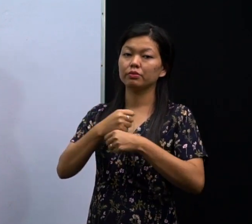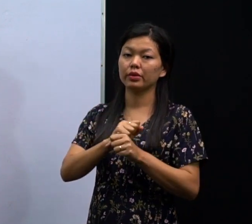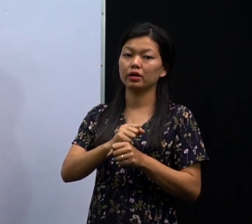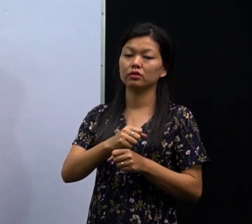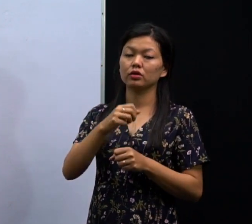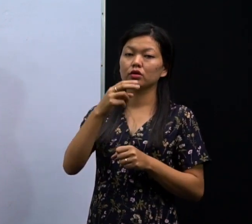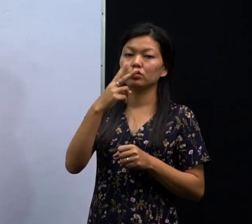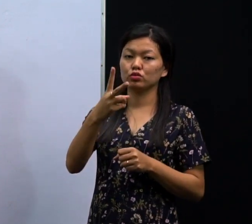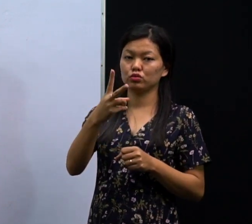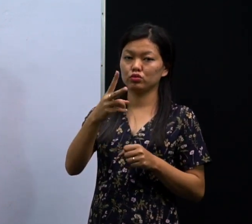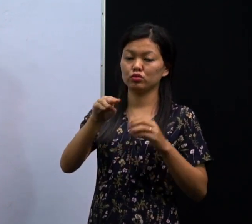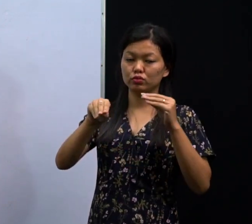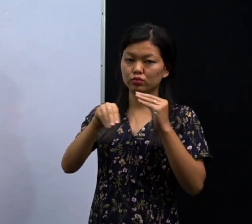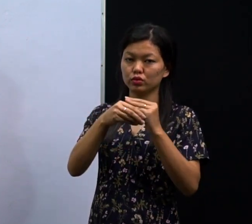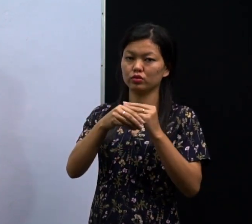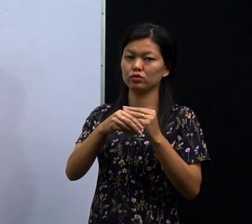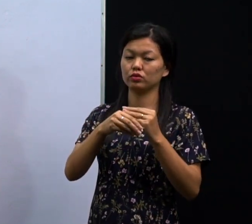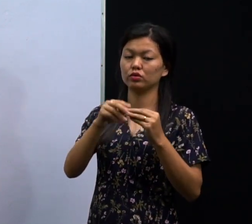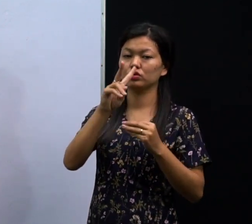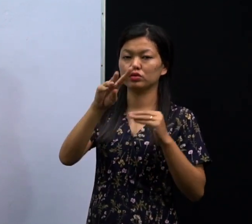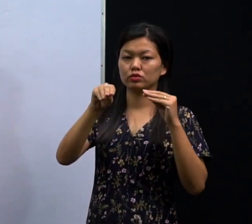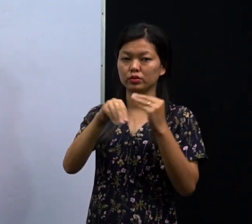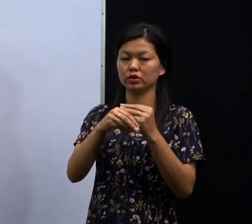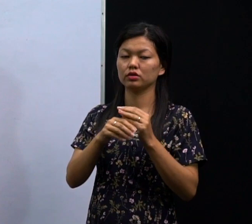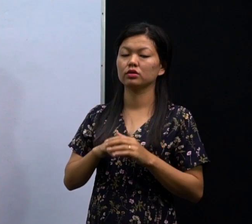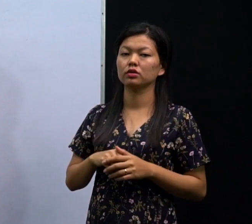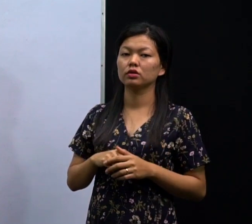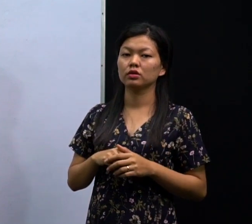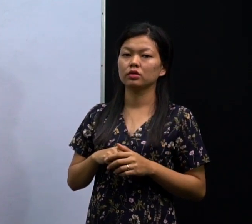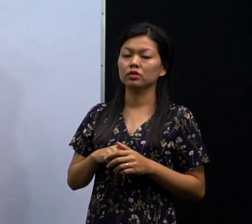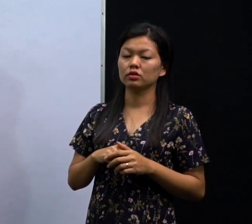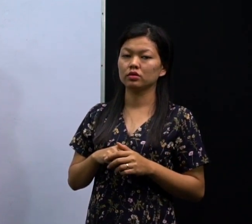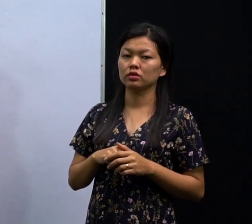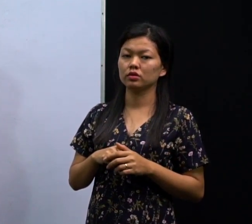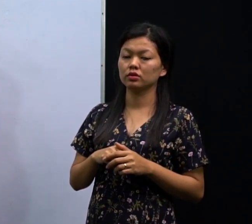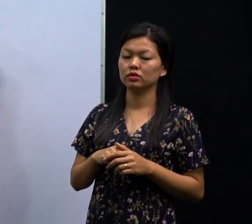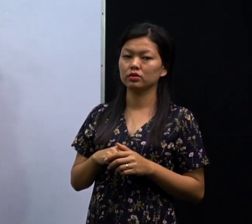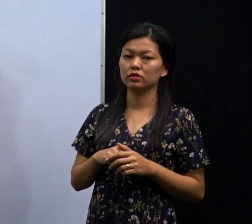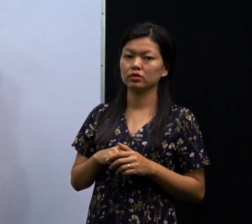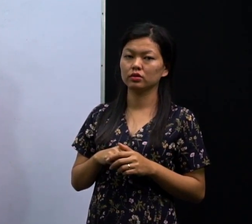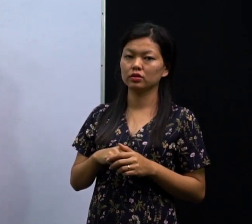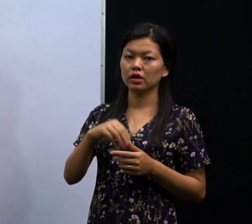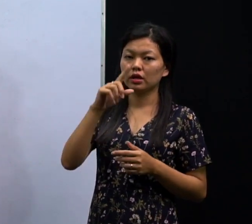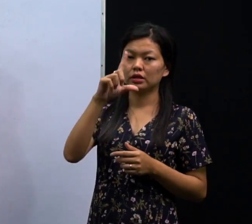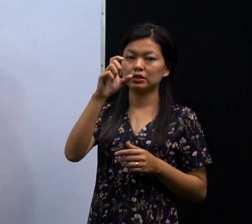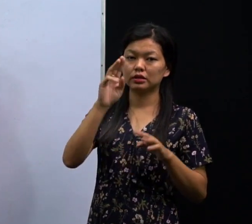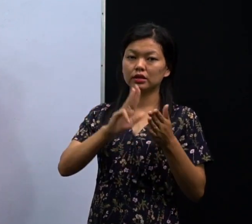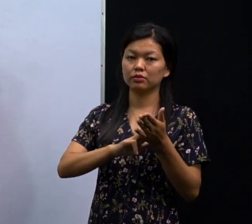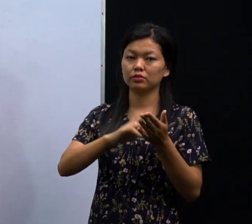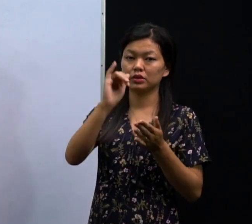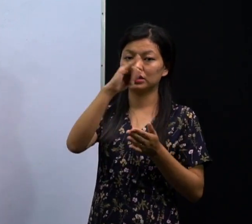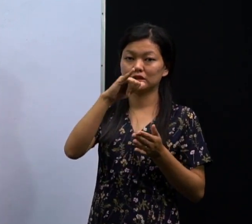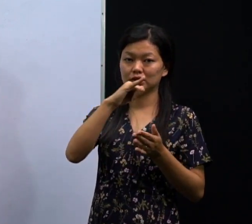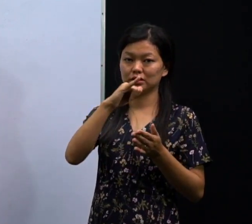more, product of 2 or more terms, 2 or more numbers. Like there's a factor. Like if I take LCM 6, what will happen?